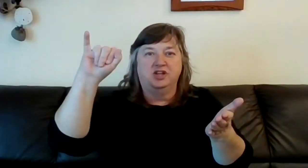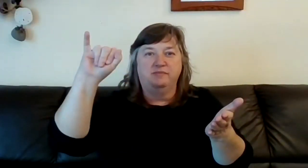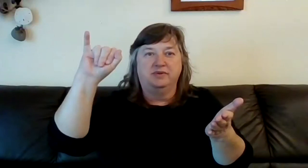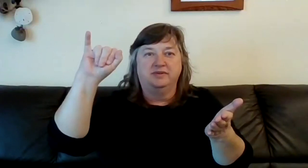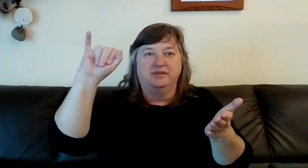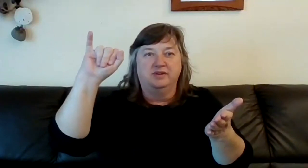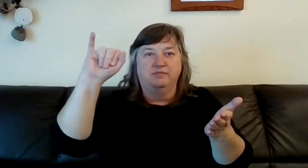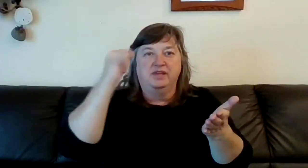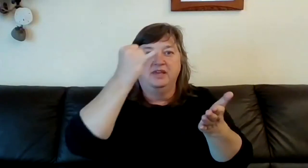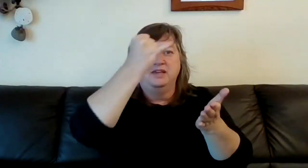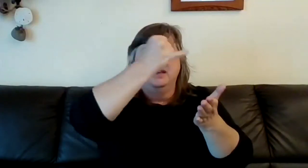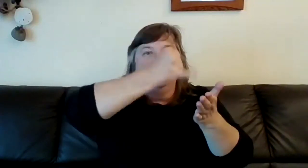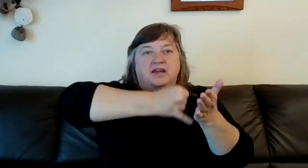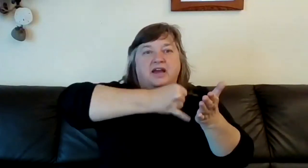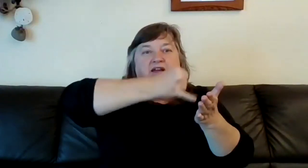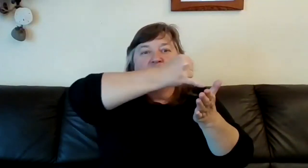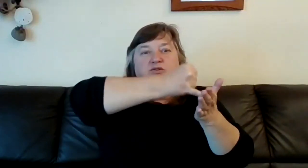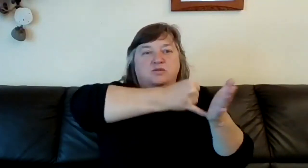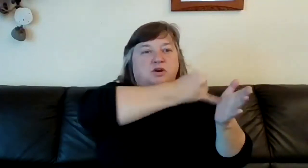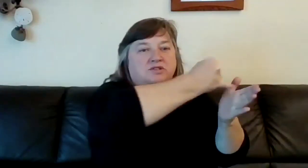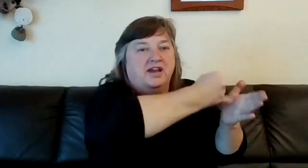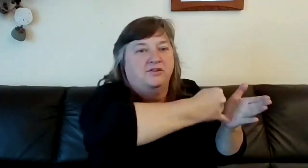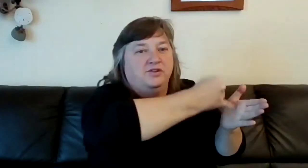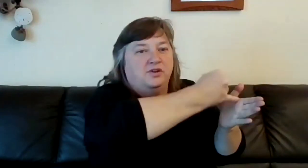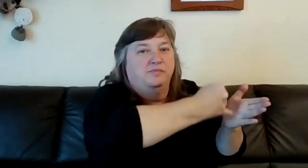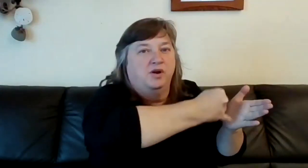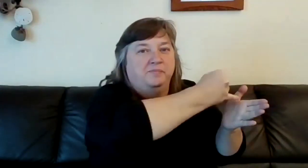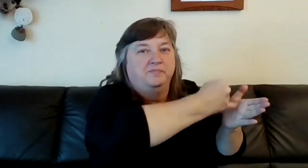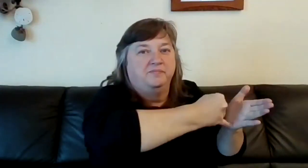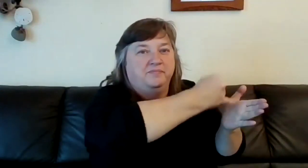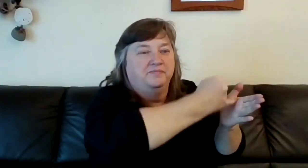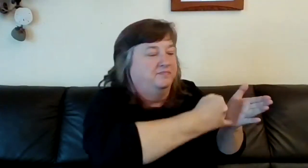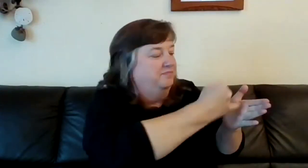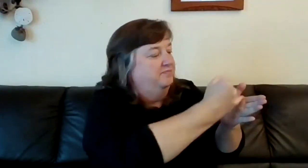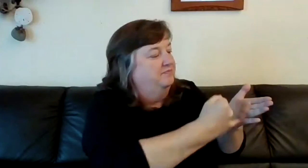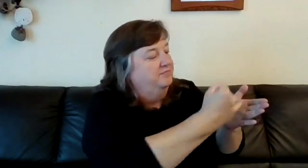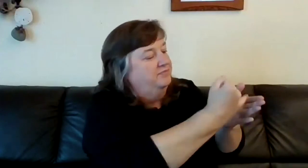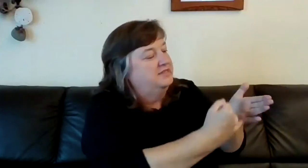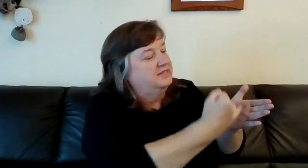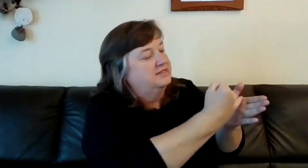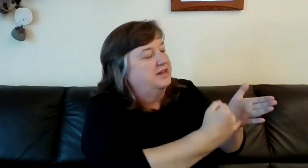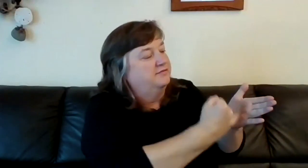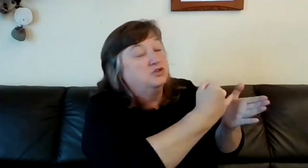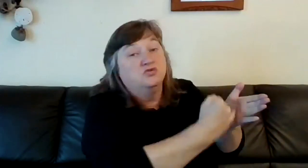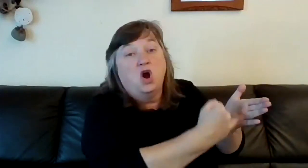shape, pinky, and you go down your palm. This is a sign for